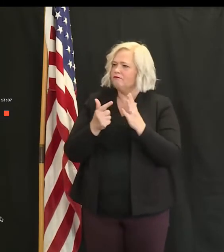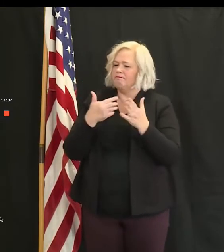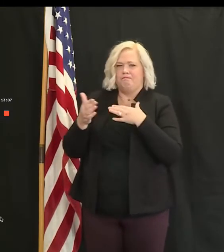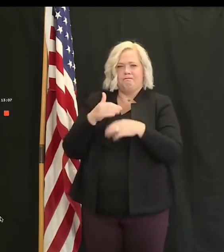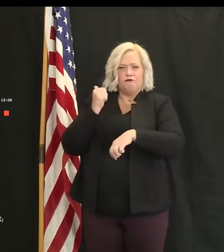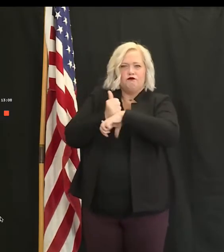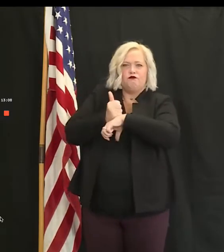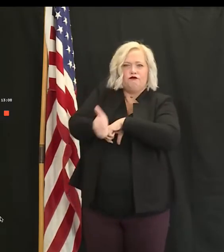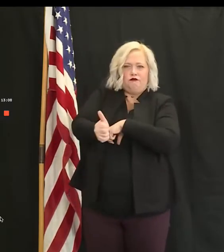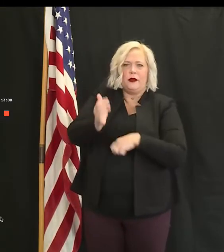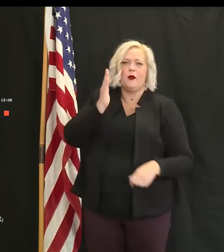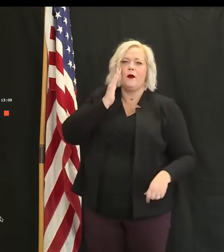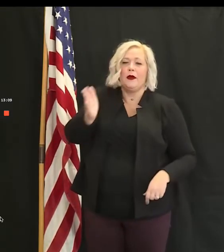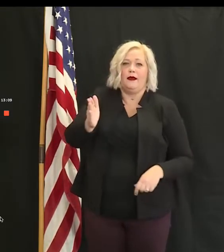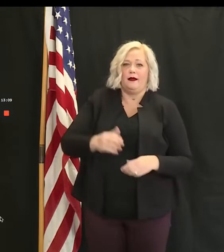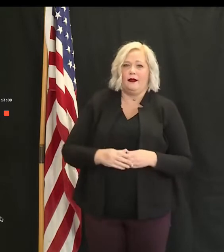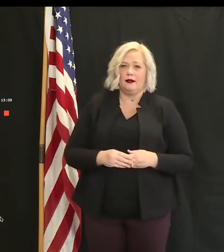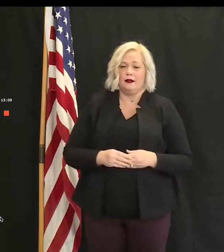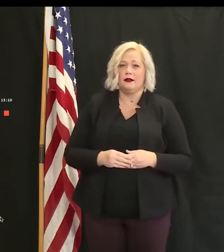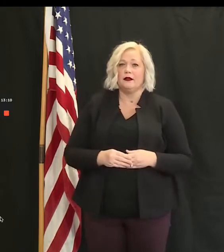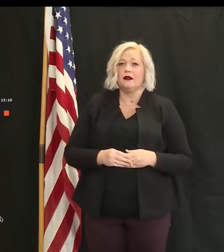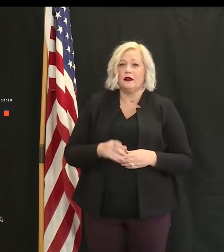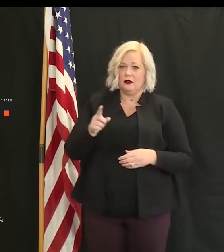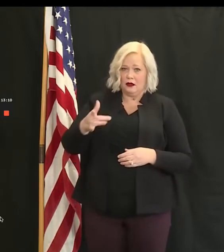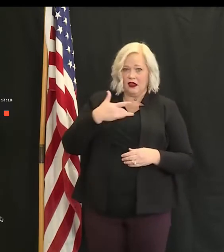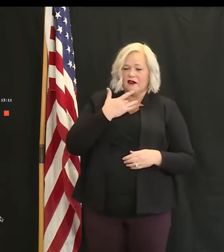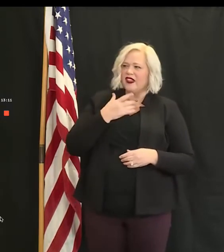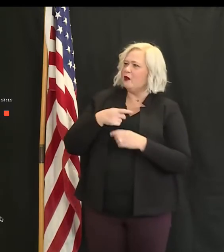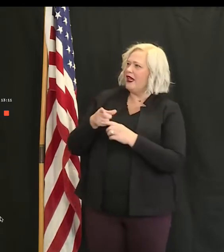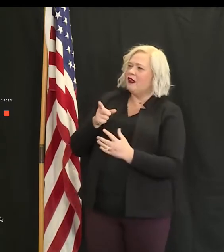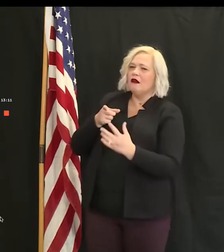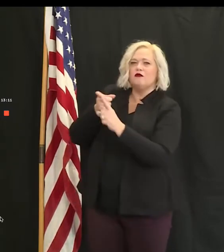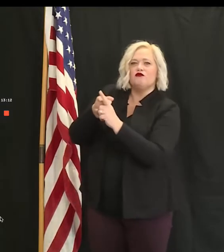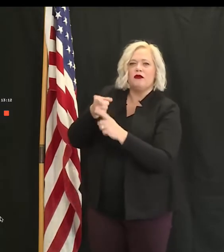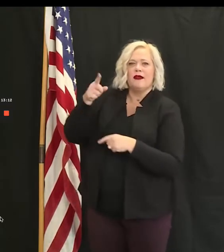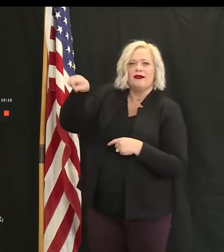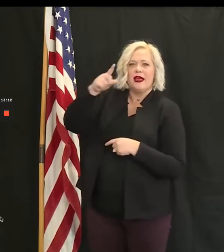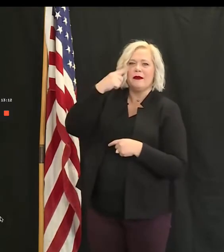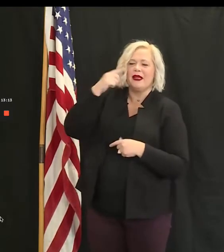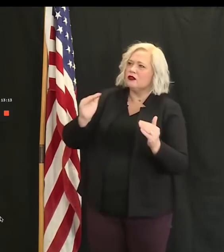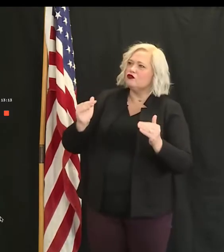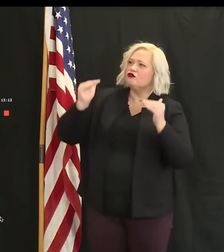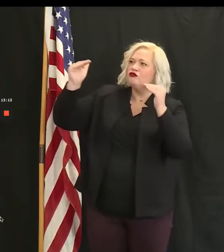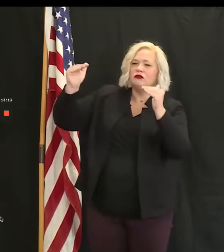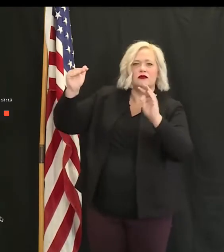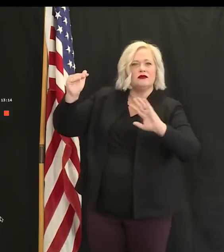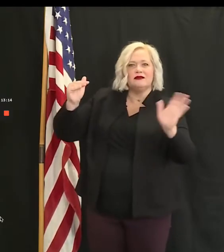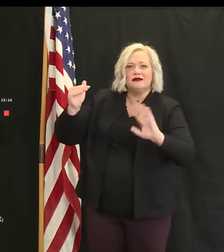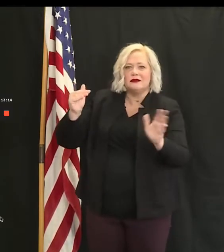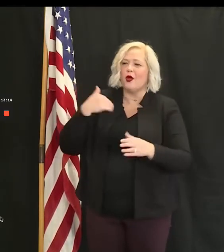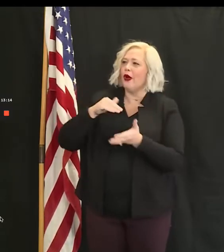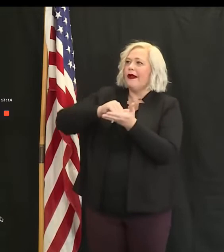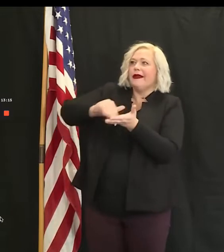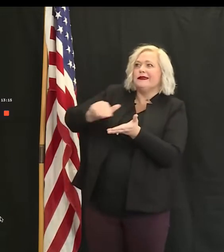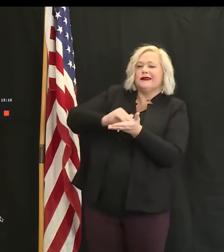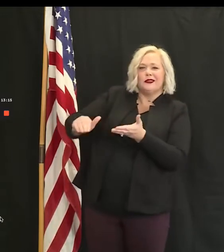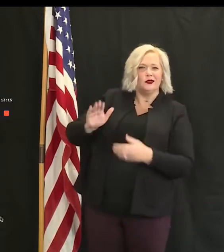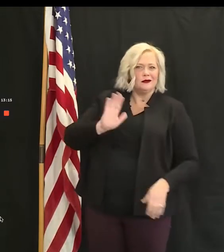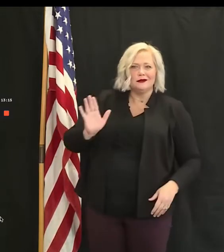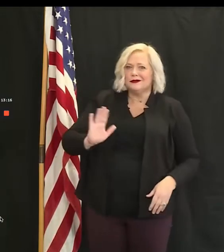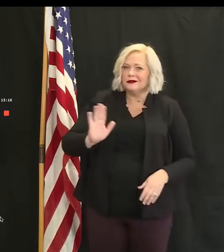this case was unfairly targeted, no one was given any special passes or privileges.